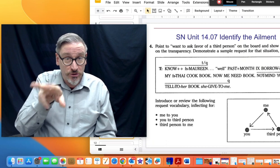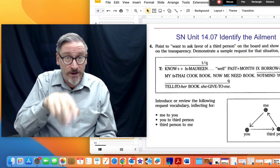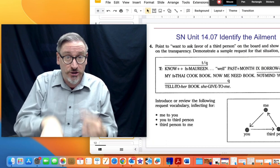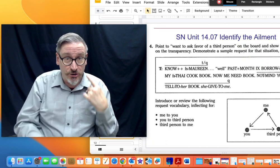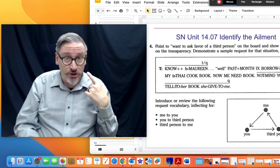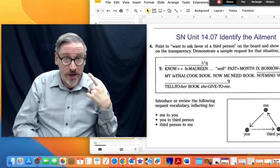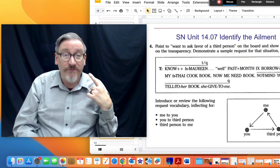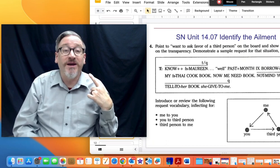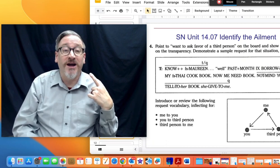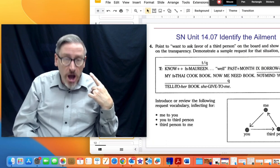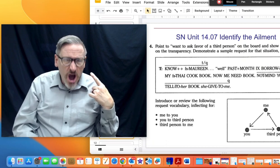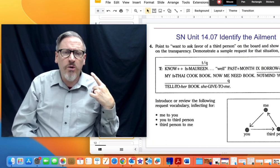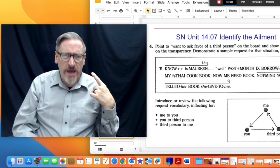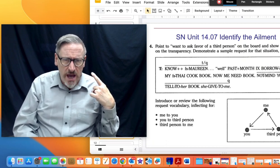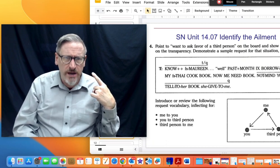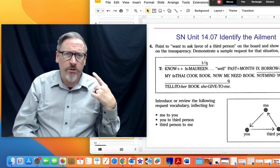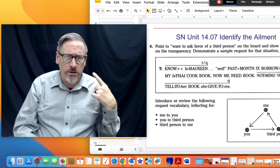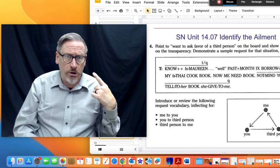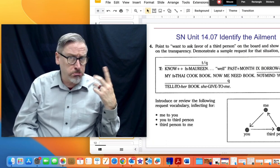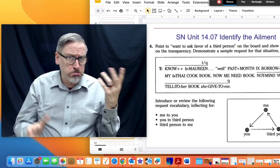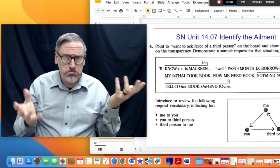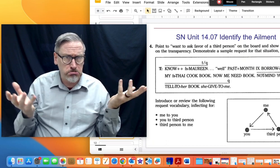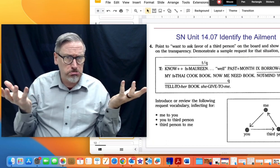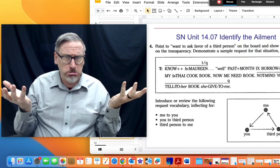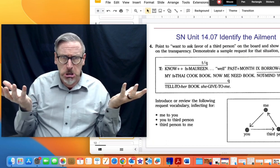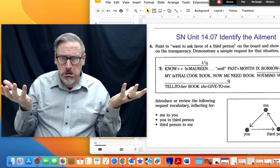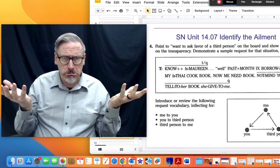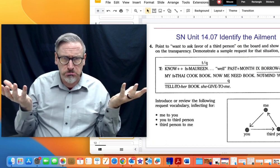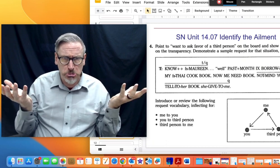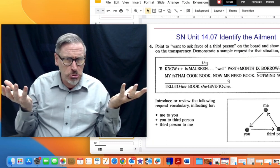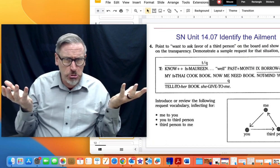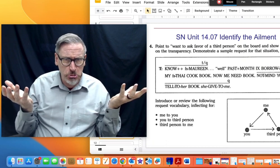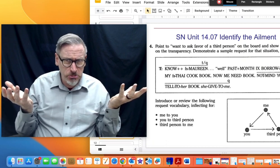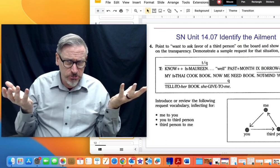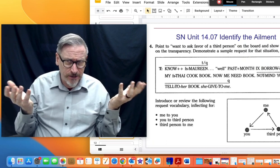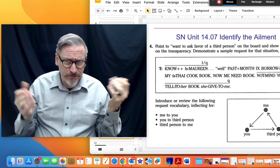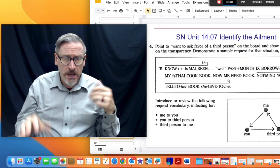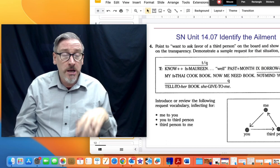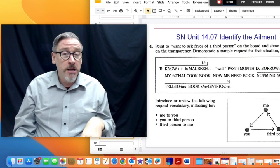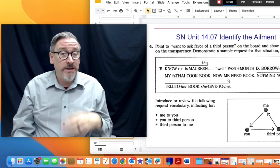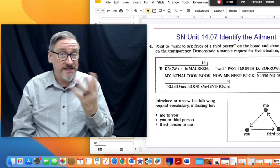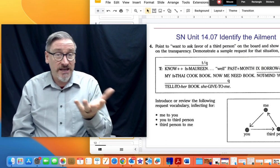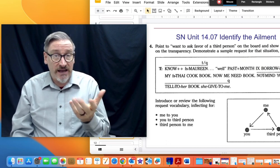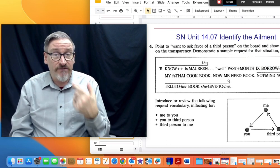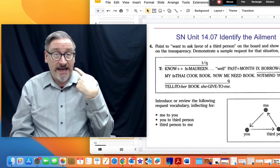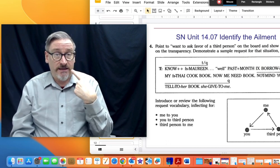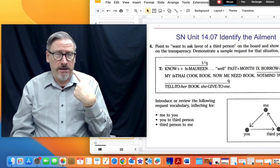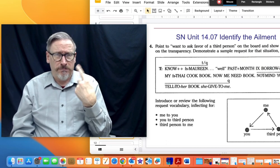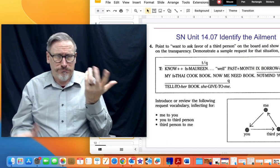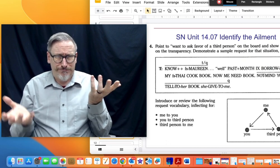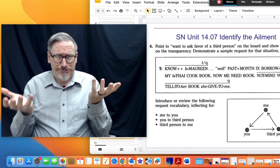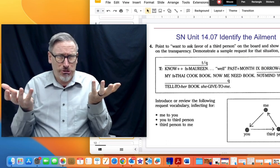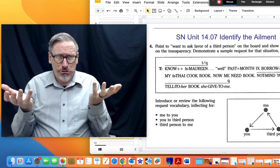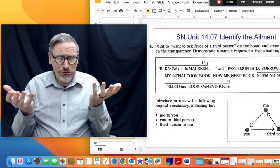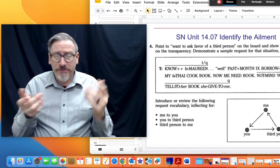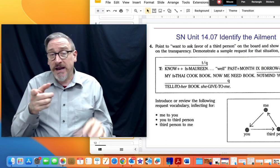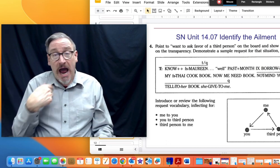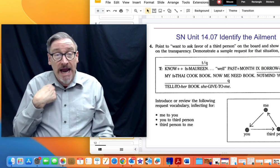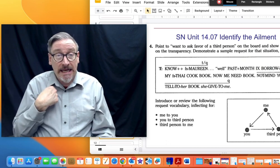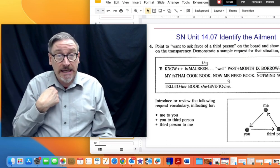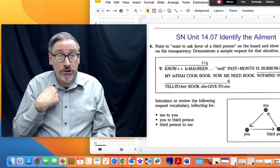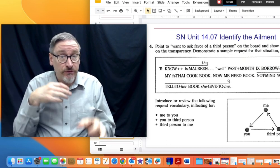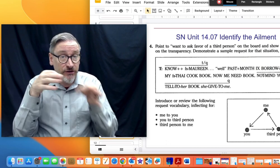you to make sure you gave me a, oh yeah, I know her, or no, who? Right. Because if I get the who,